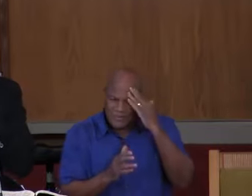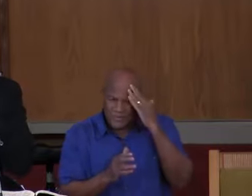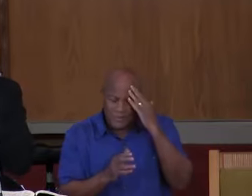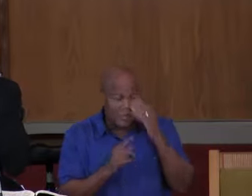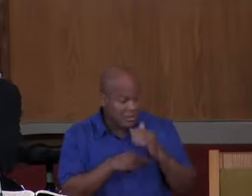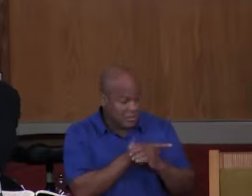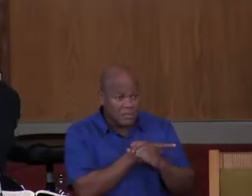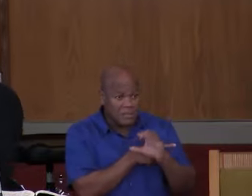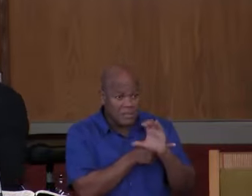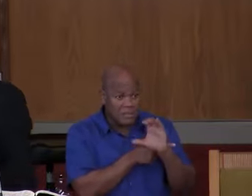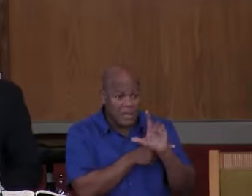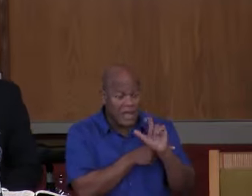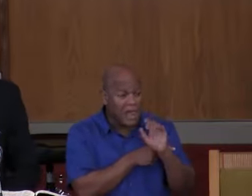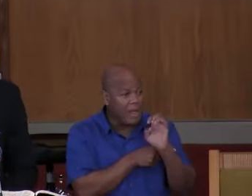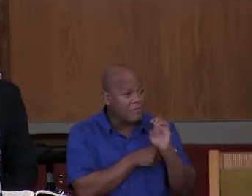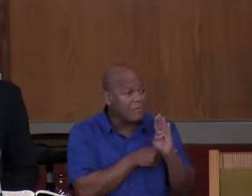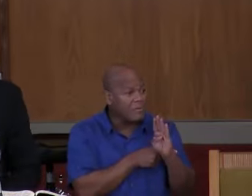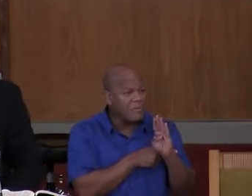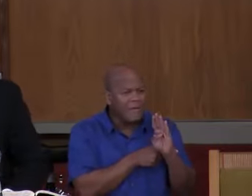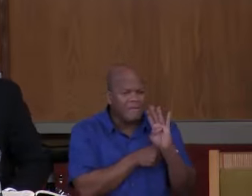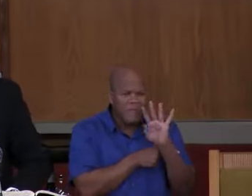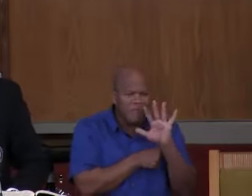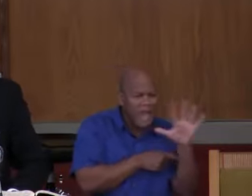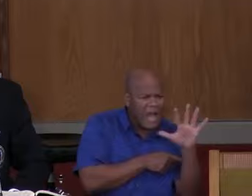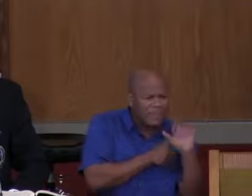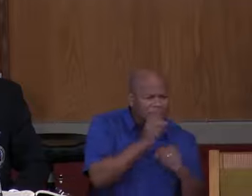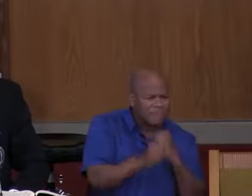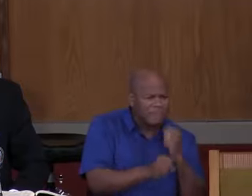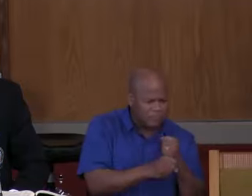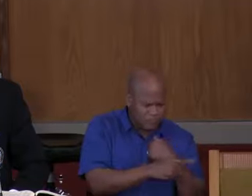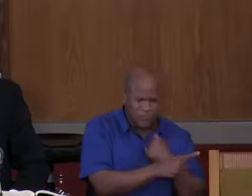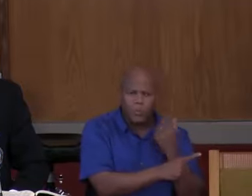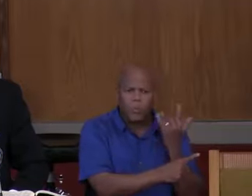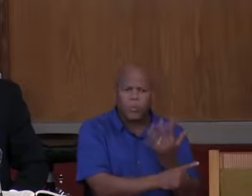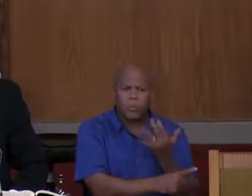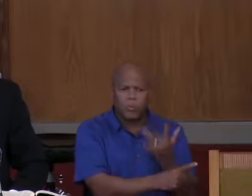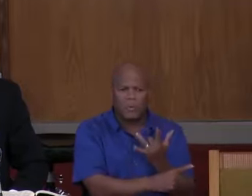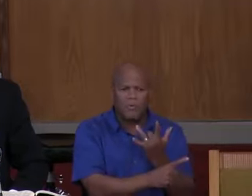waited 45 years for this day.